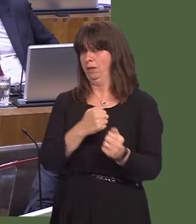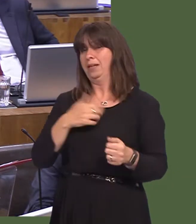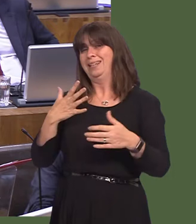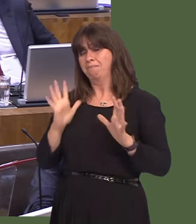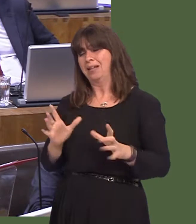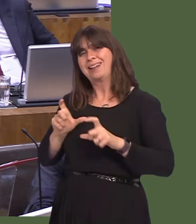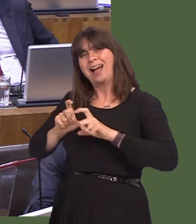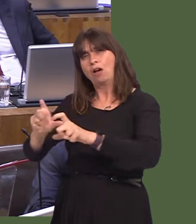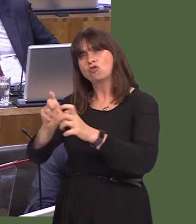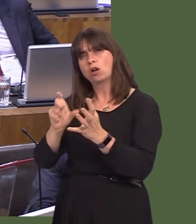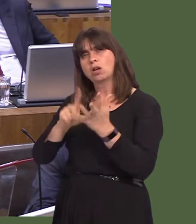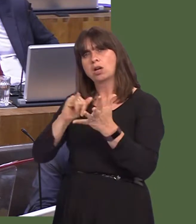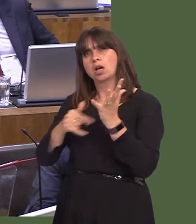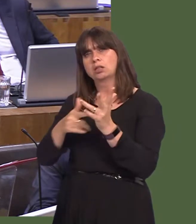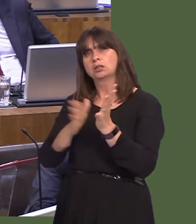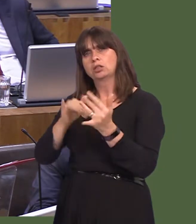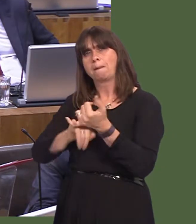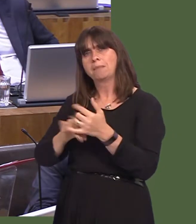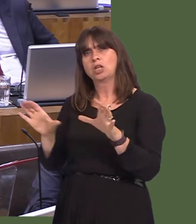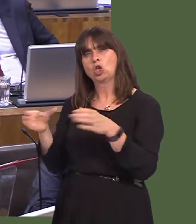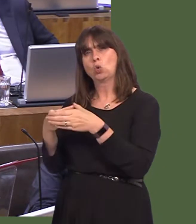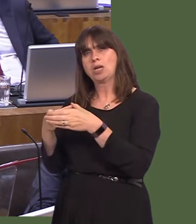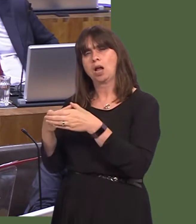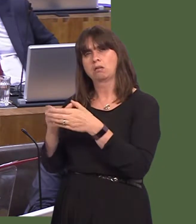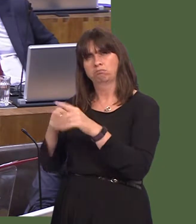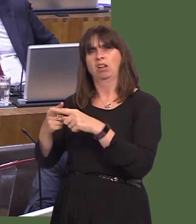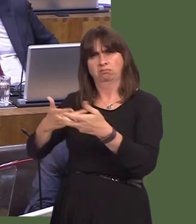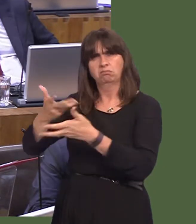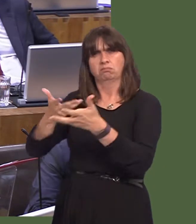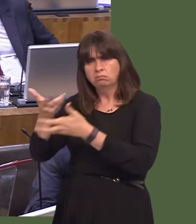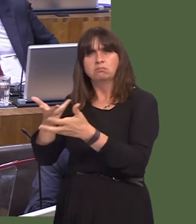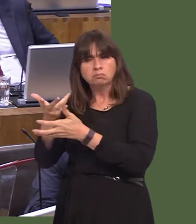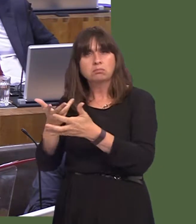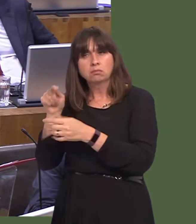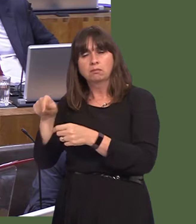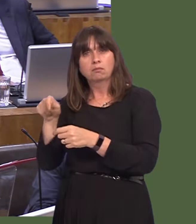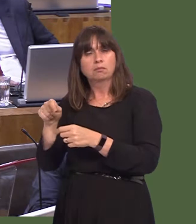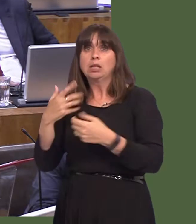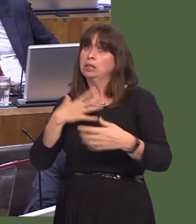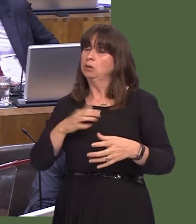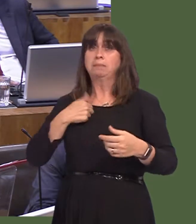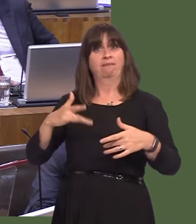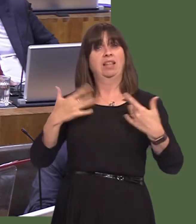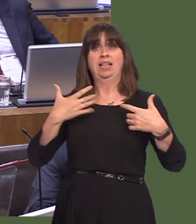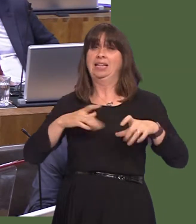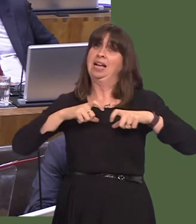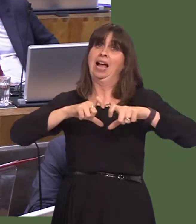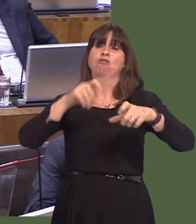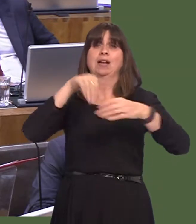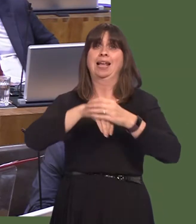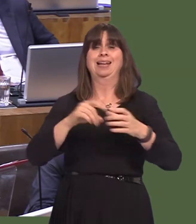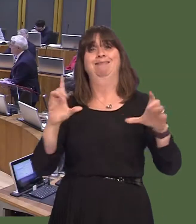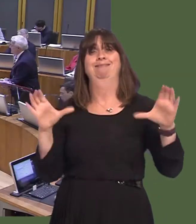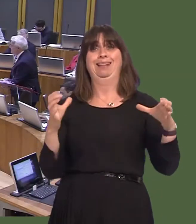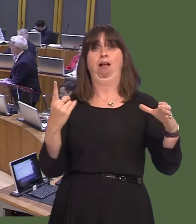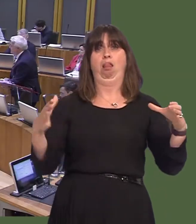within the customs union. And secondly, of course, to have full and unfettered access to the single market. The position hasn't changed from when we both authored that